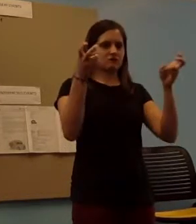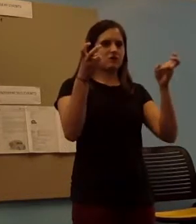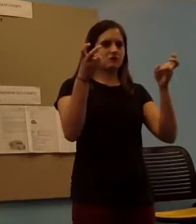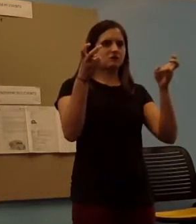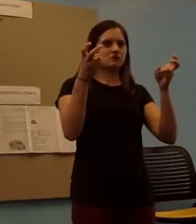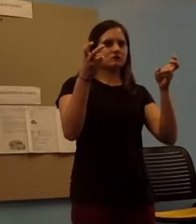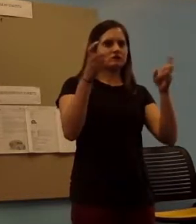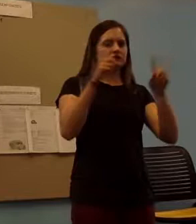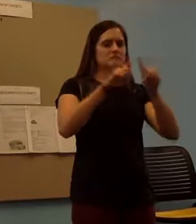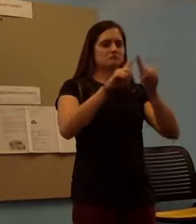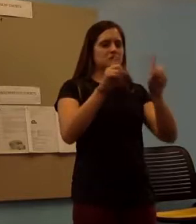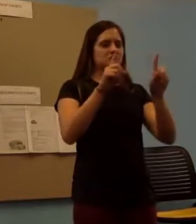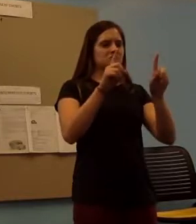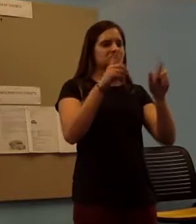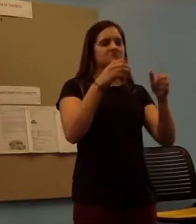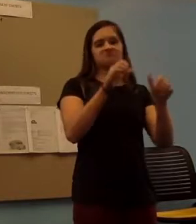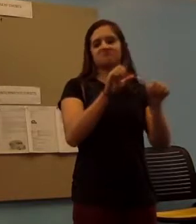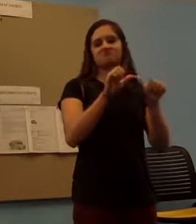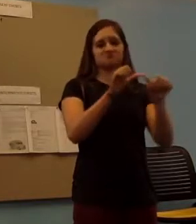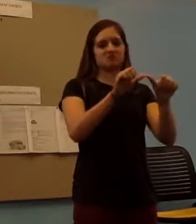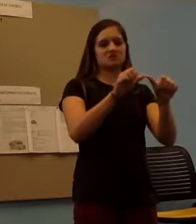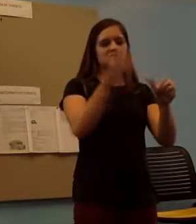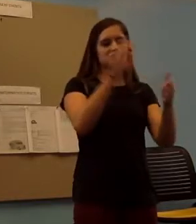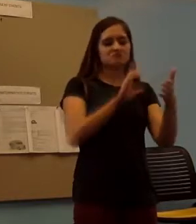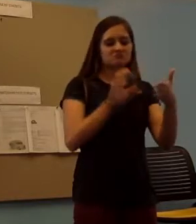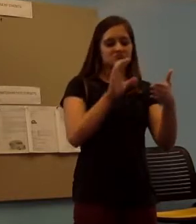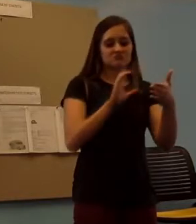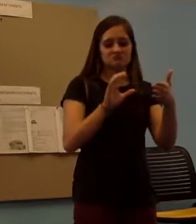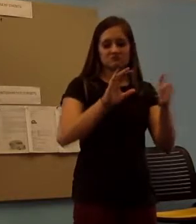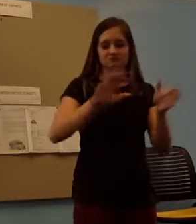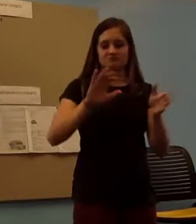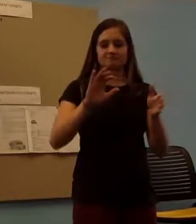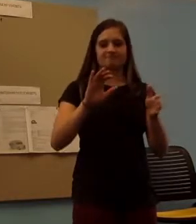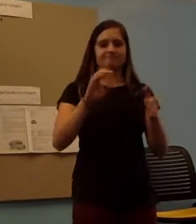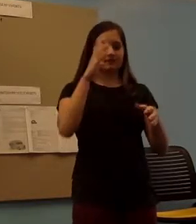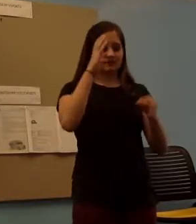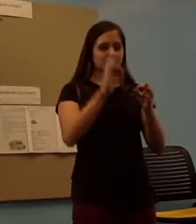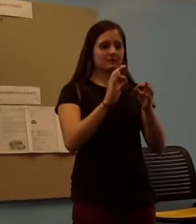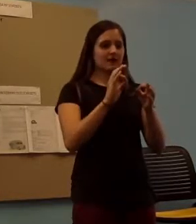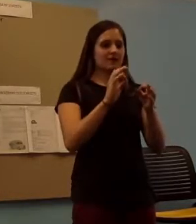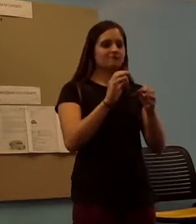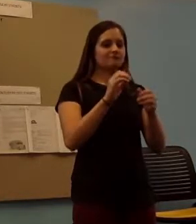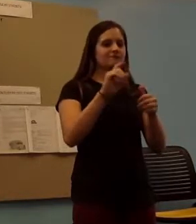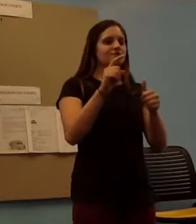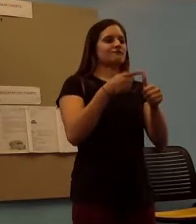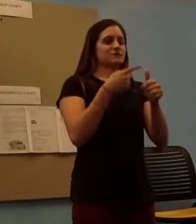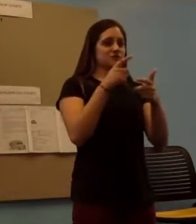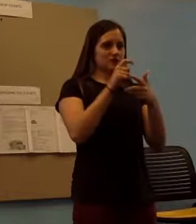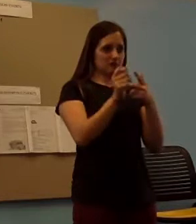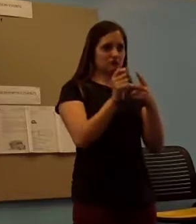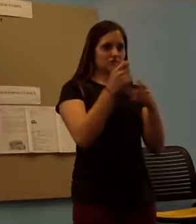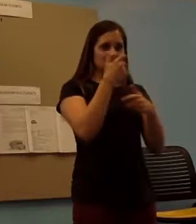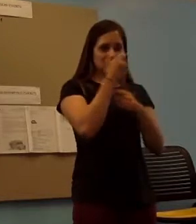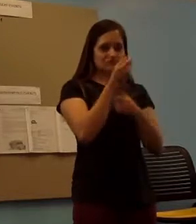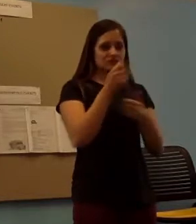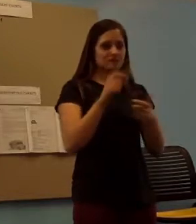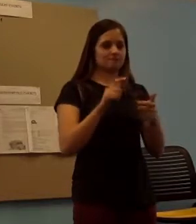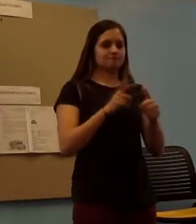research, but ultimately had to refer back to this. So my quote is, "All animals are equal, but